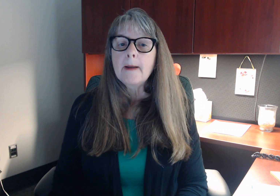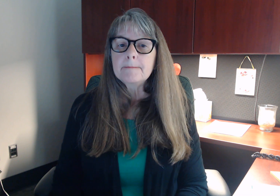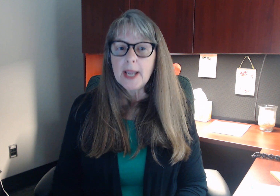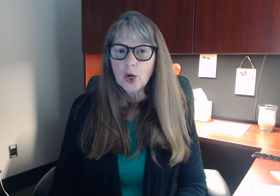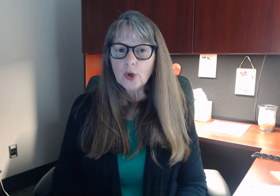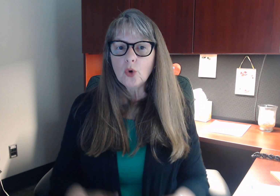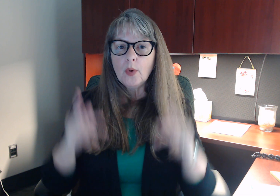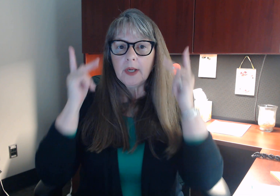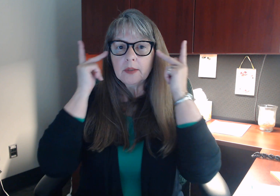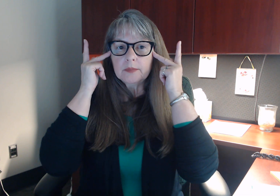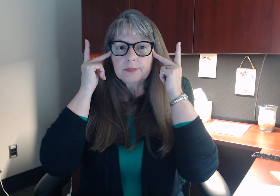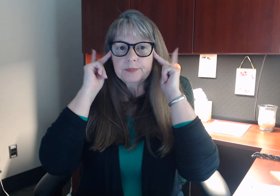Paranoid.